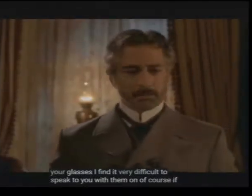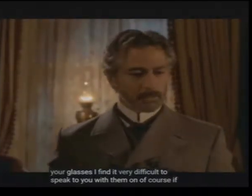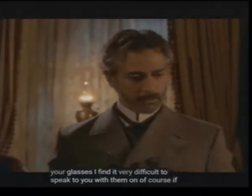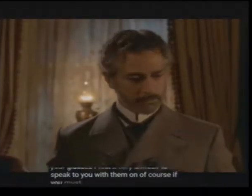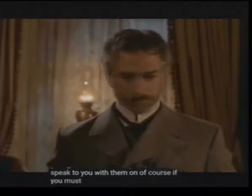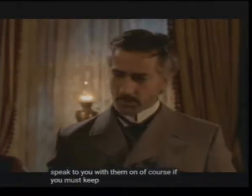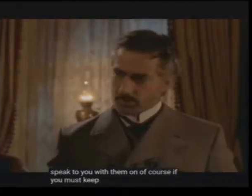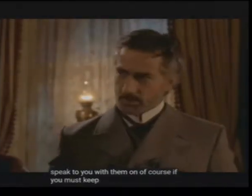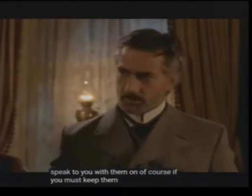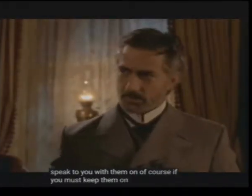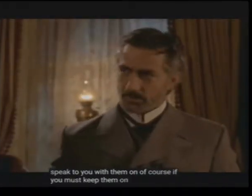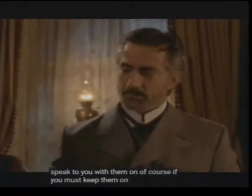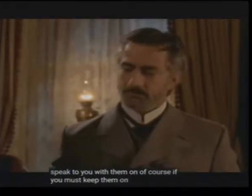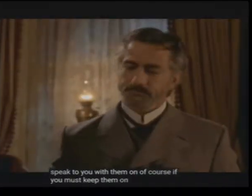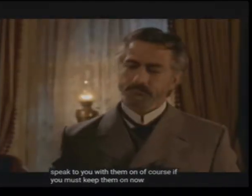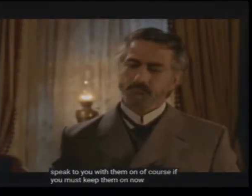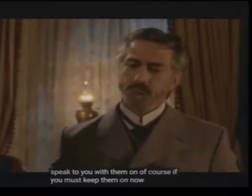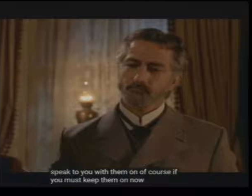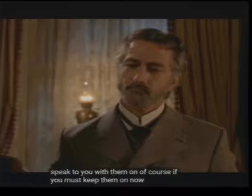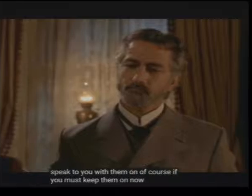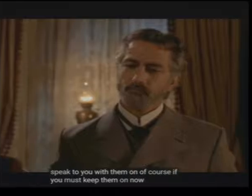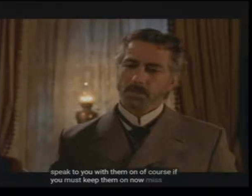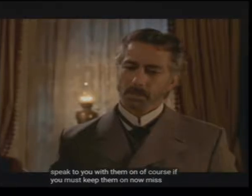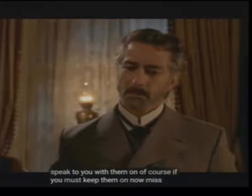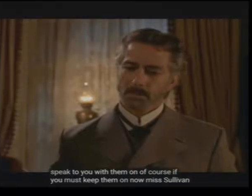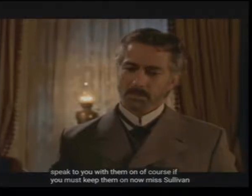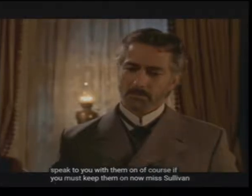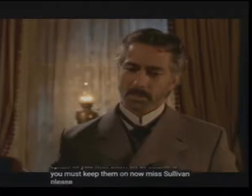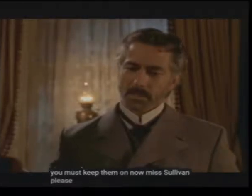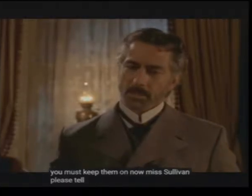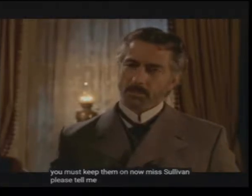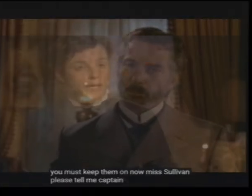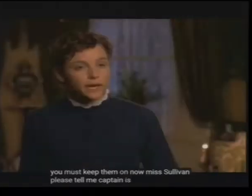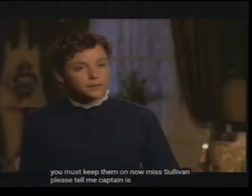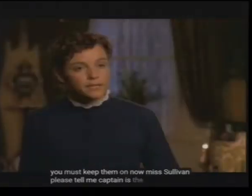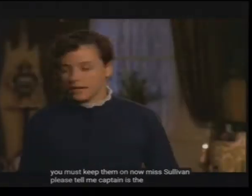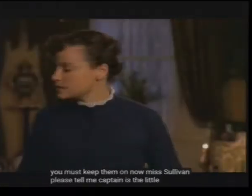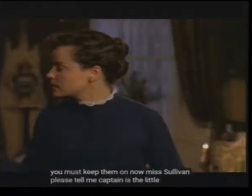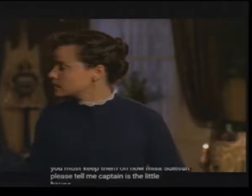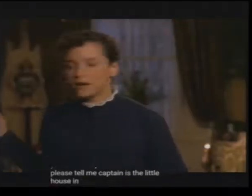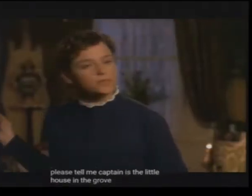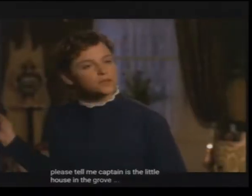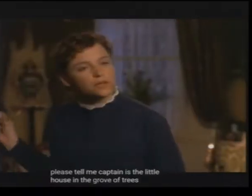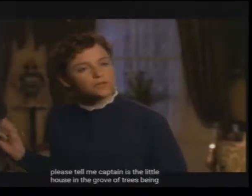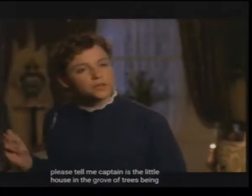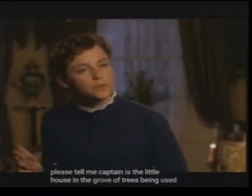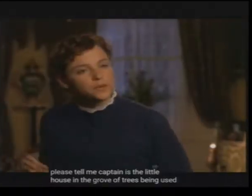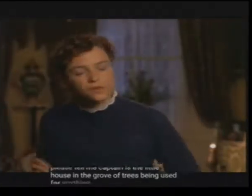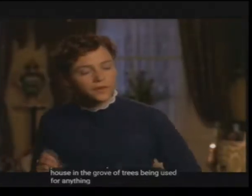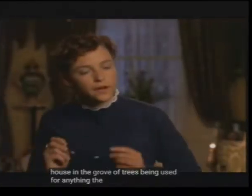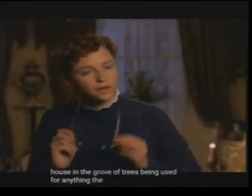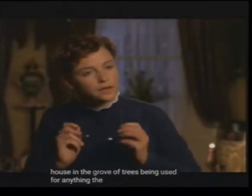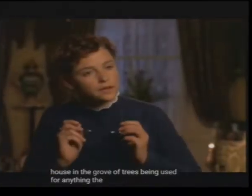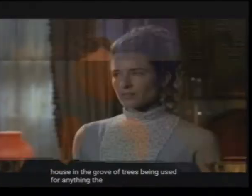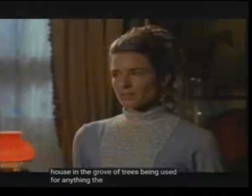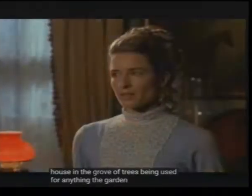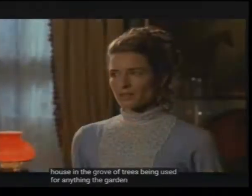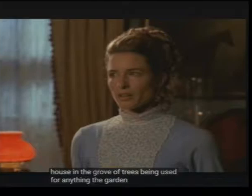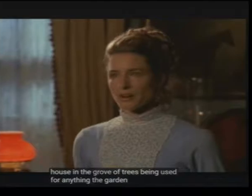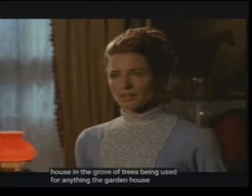If you must, keep them on. Now, Miss Sullivan. Please tell me, Captain, is the little house in the grove of trees being used for anything? The garden